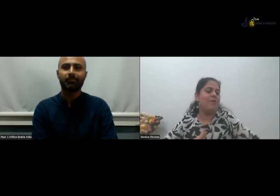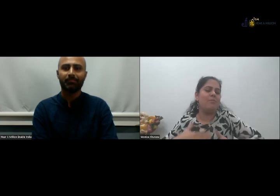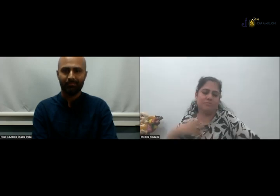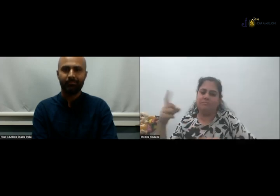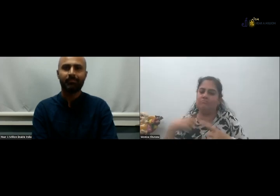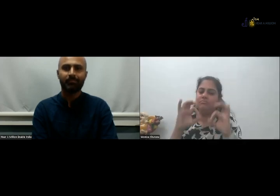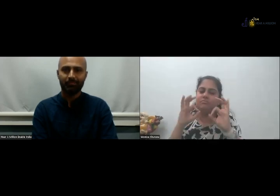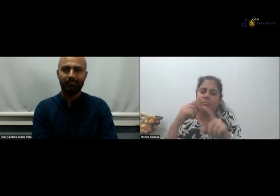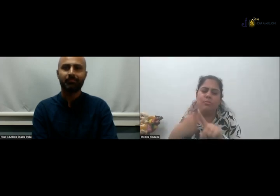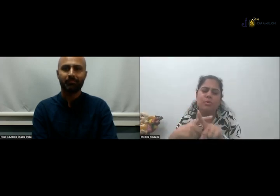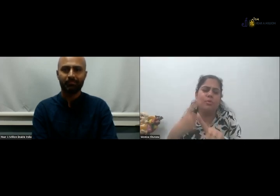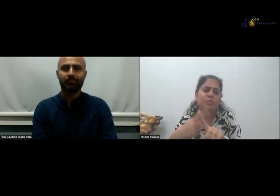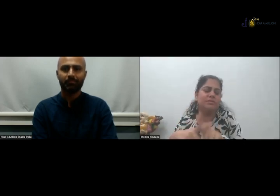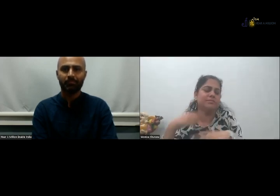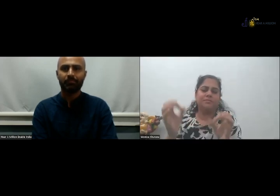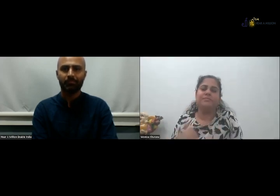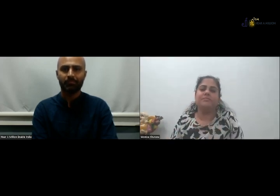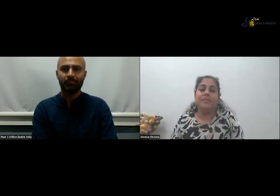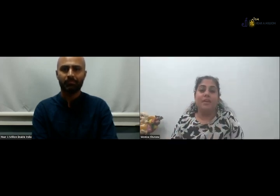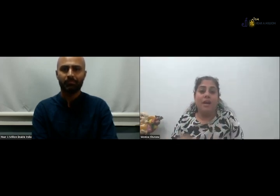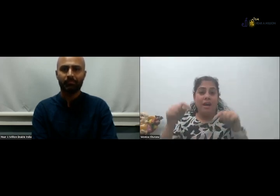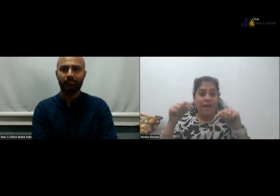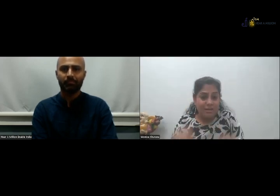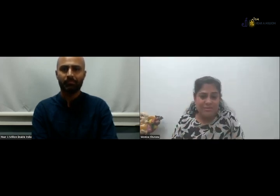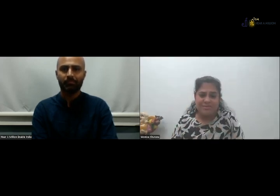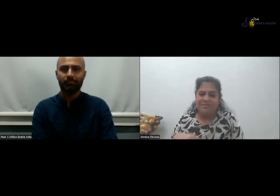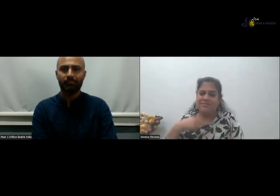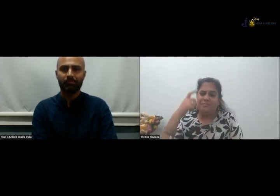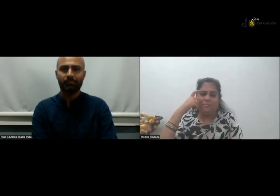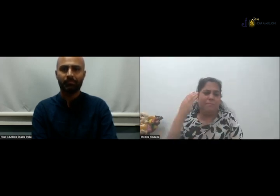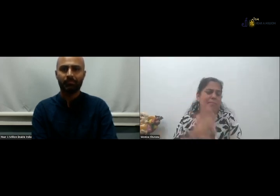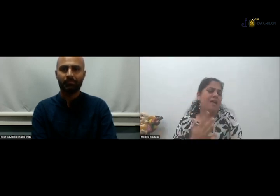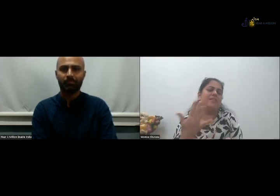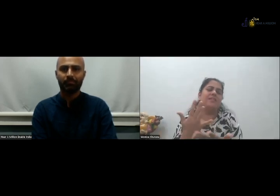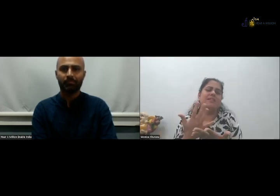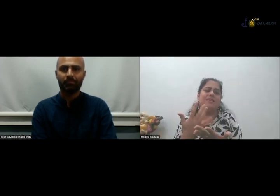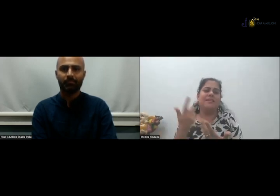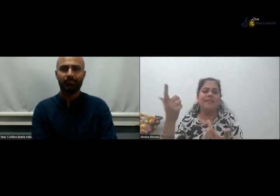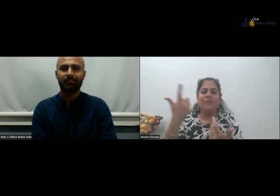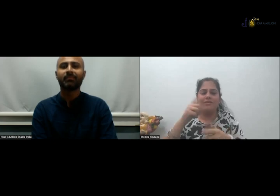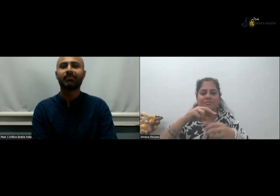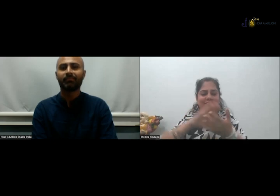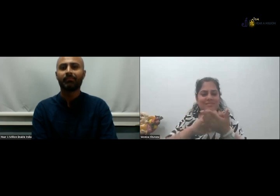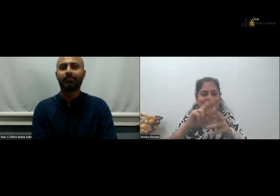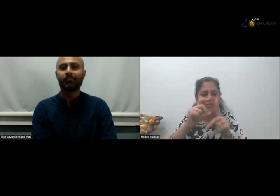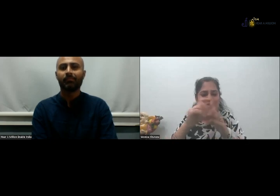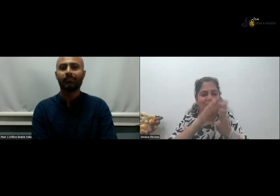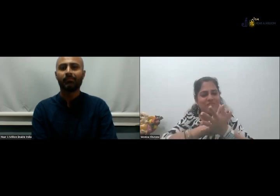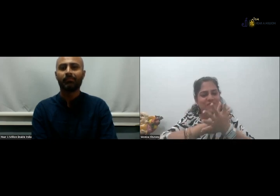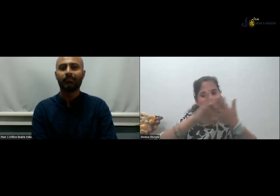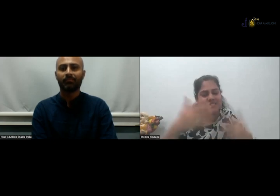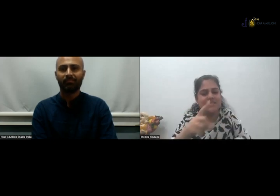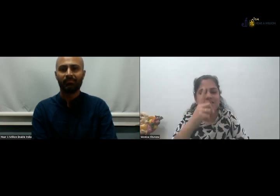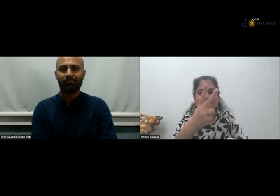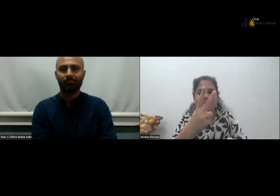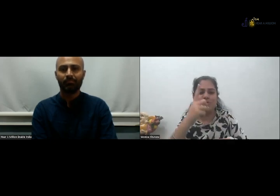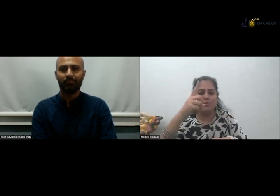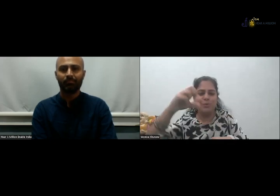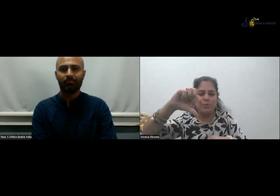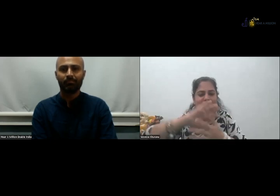home. So we used to roam around, and there was always been a positive vibe. But now I couldn't believe it